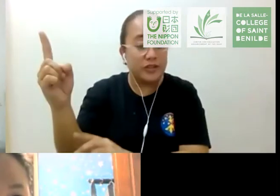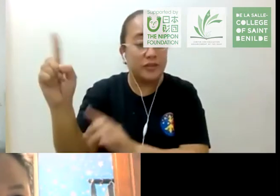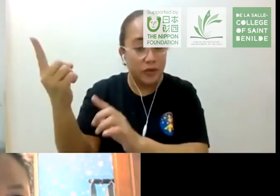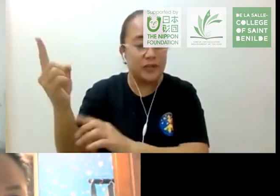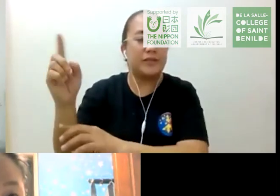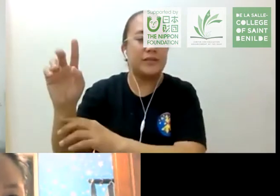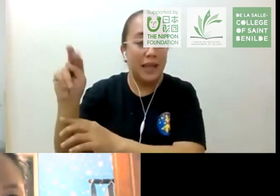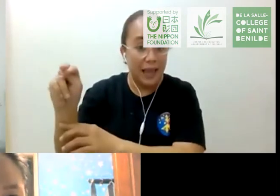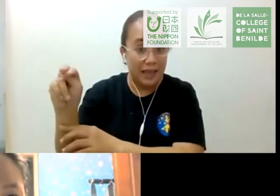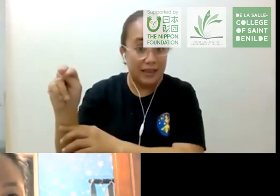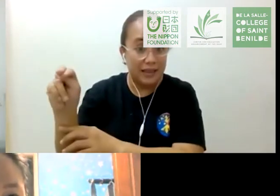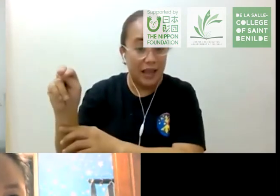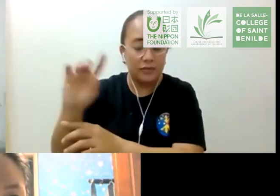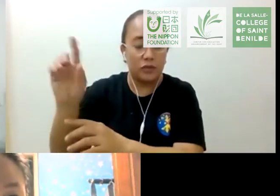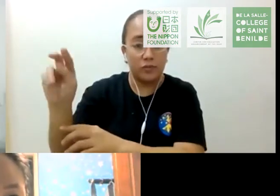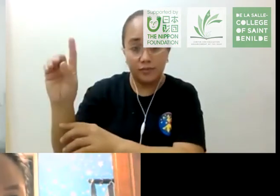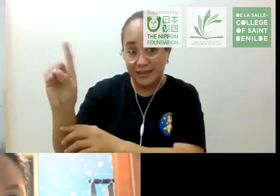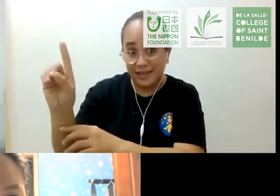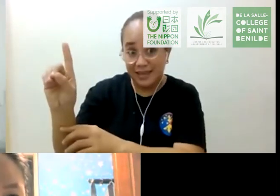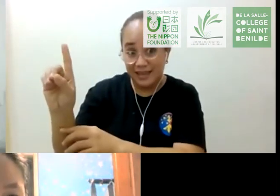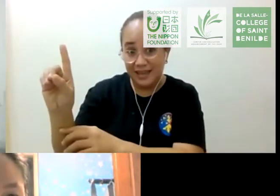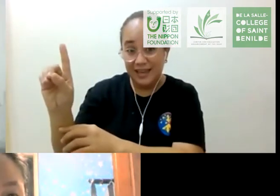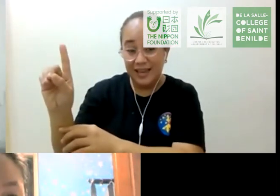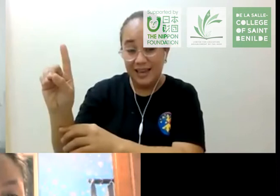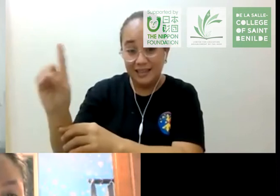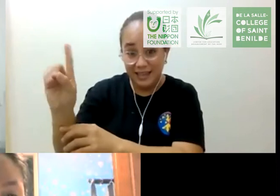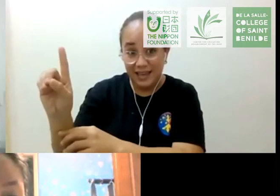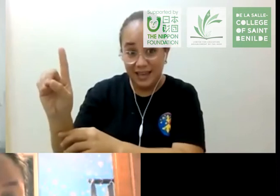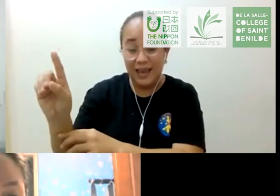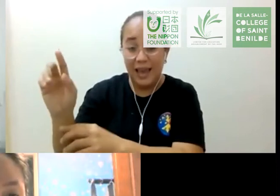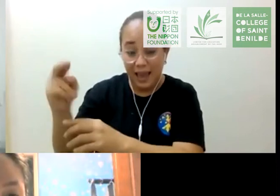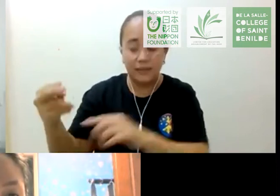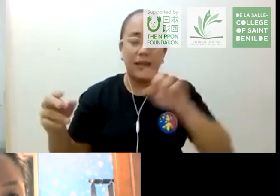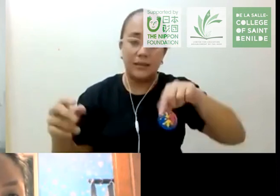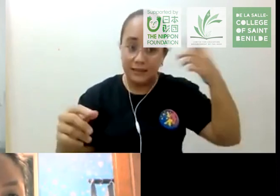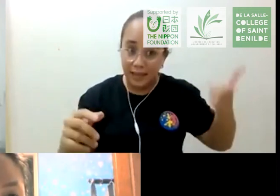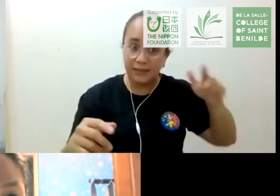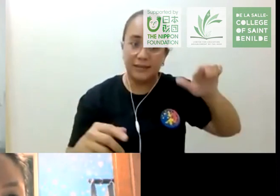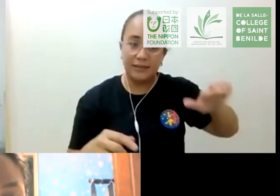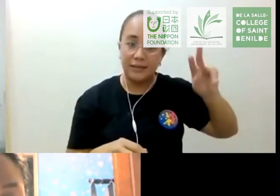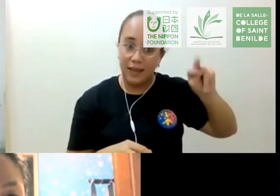hand. When we're finished and we correct that, then we'll go on.